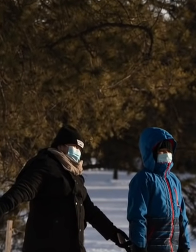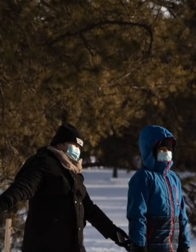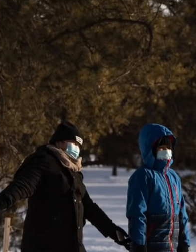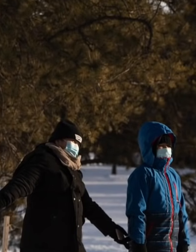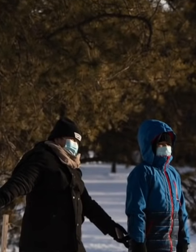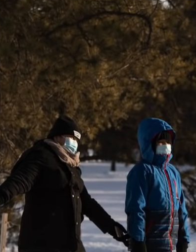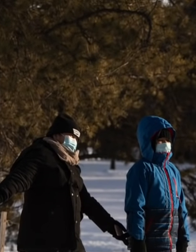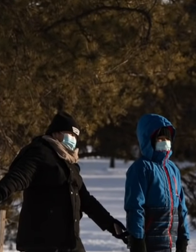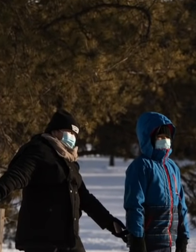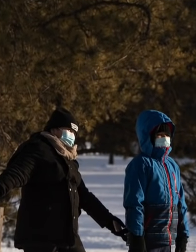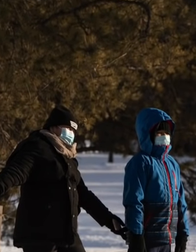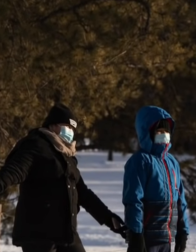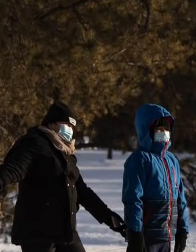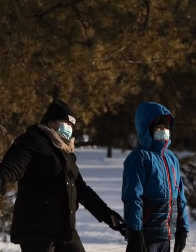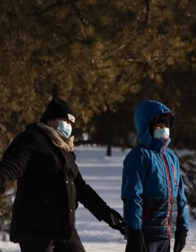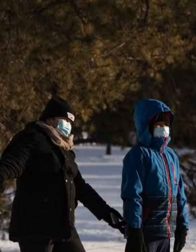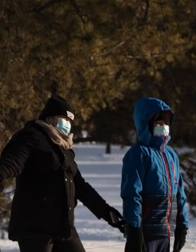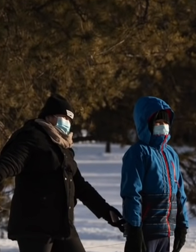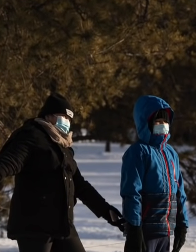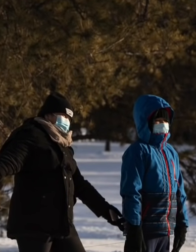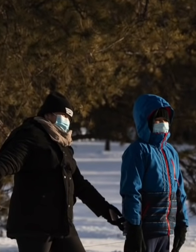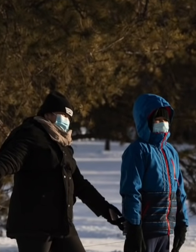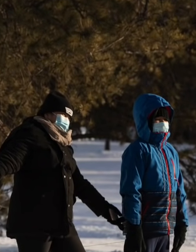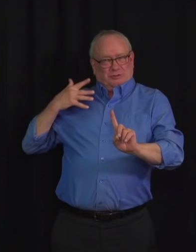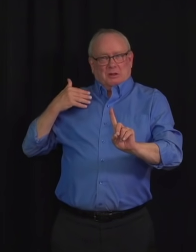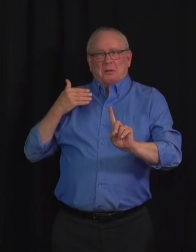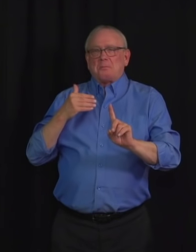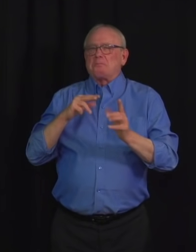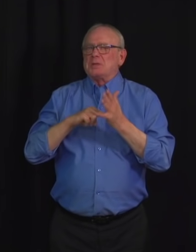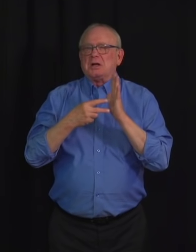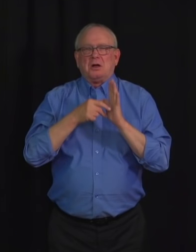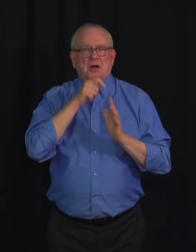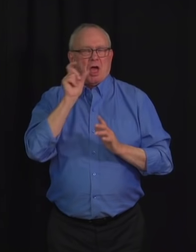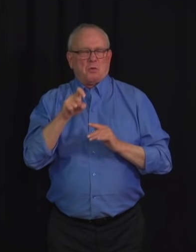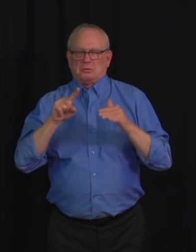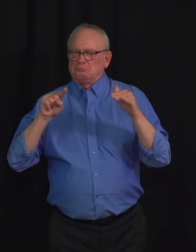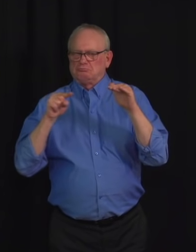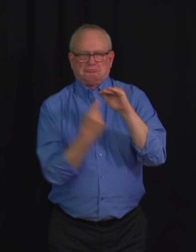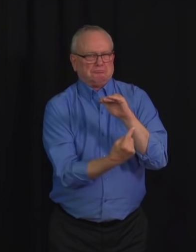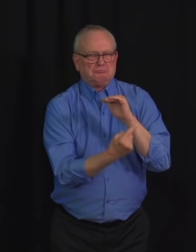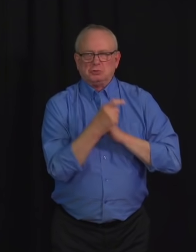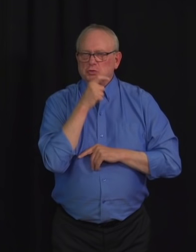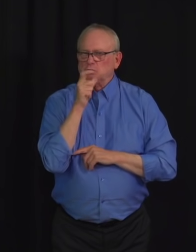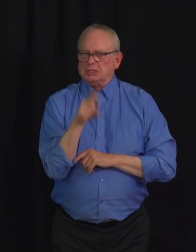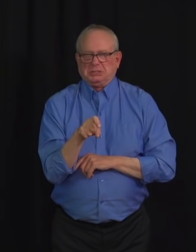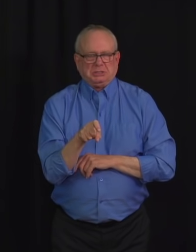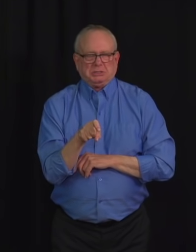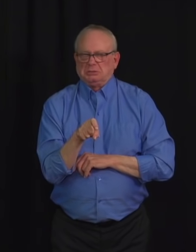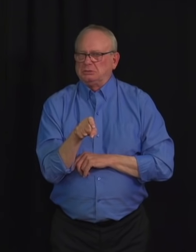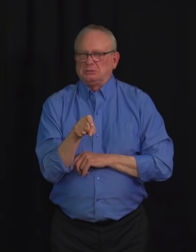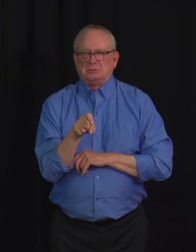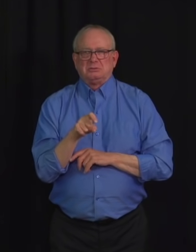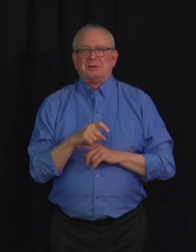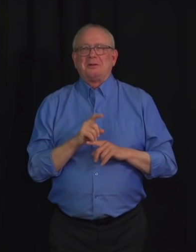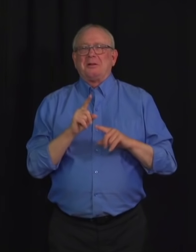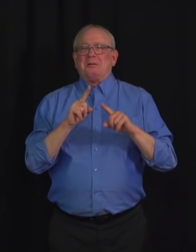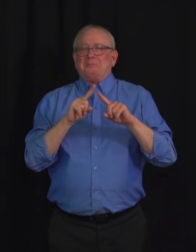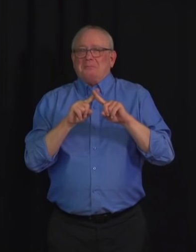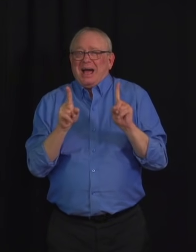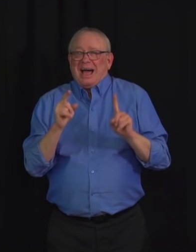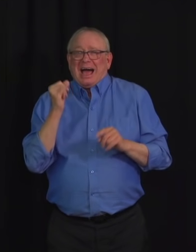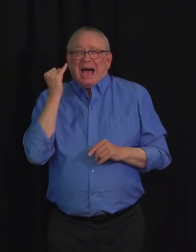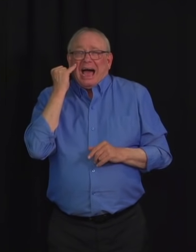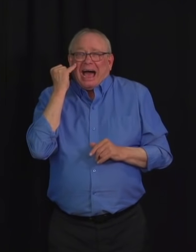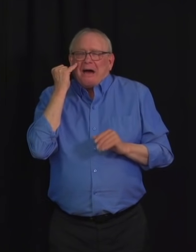all if they are exposed to a confirmed positive case. This is only as long as they have no symptoms at